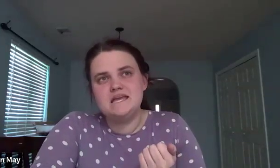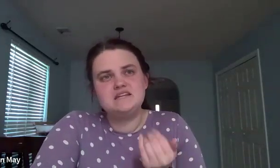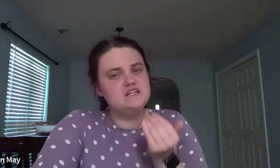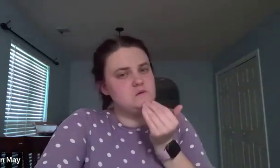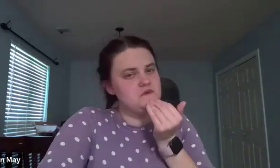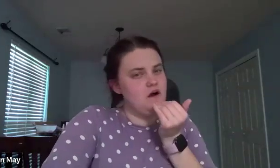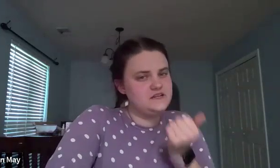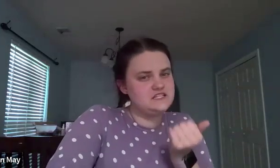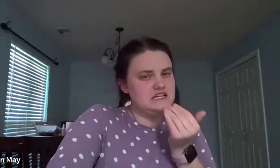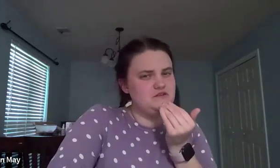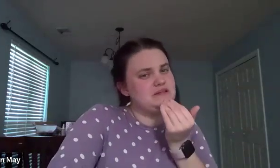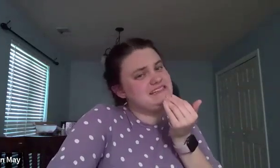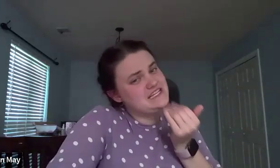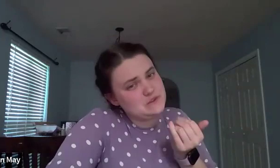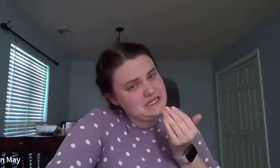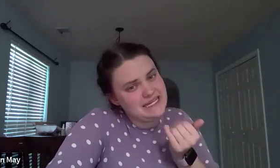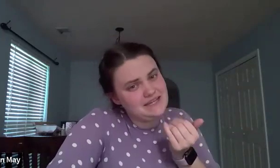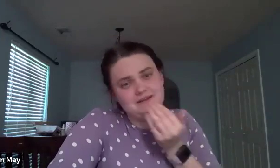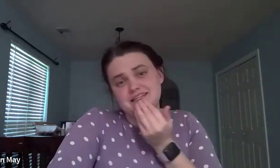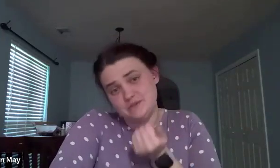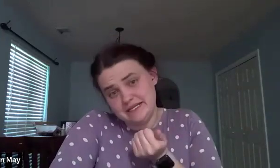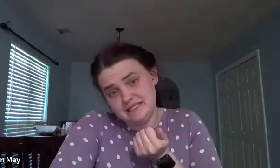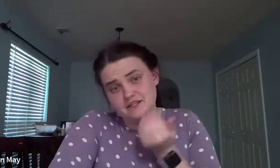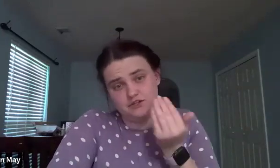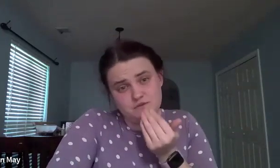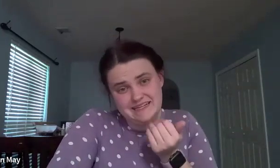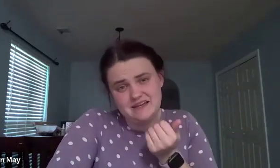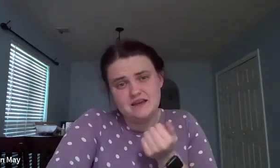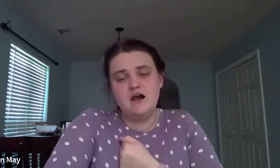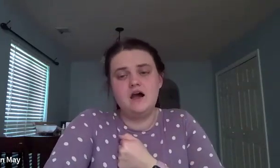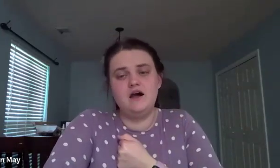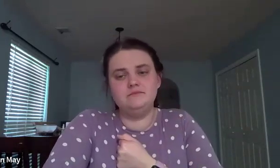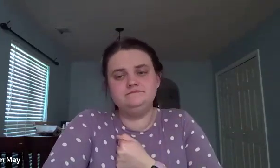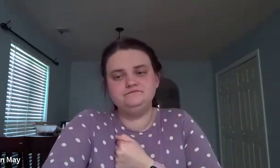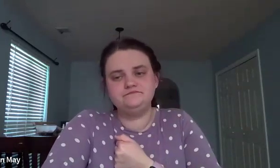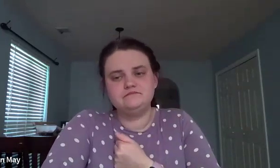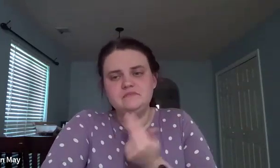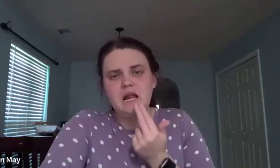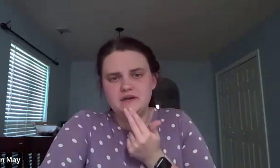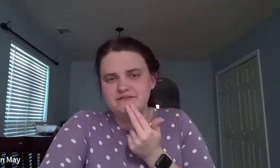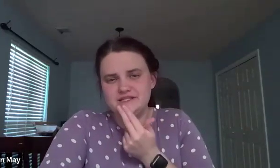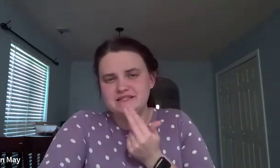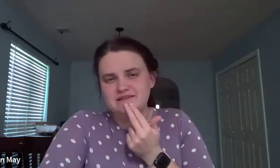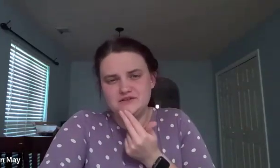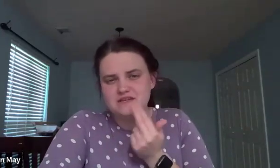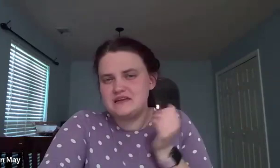It's not as often as like if you were like saying sweetie or like sweet, like you're sweet. But if you did do this, I